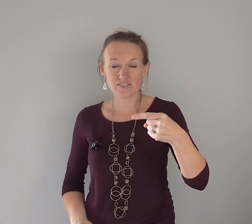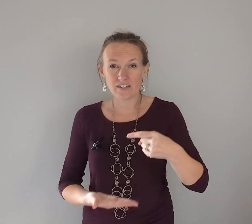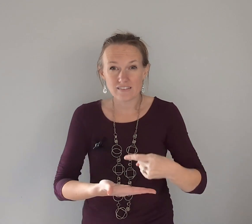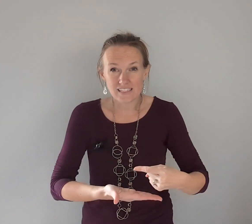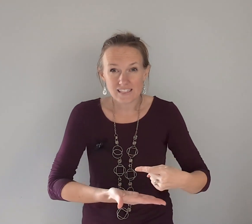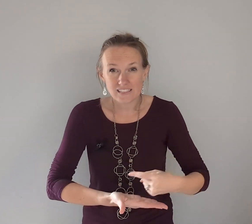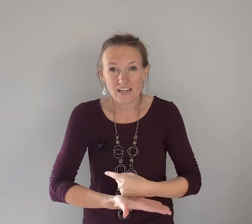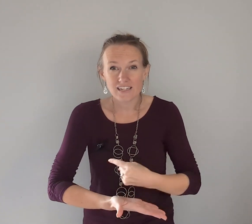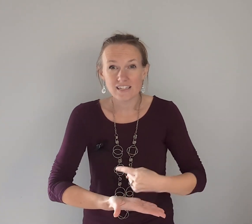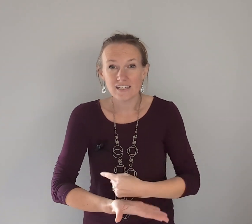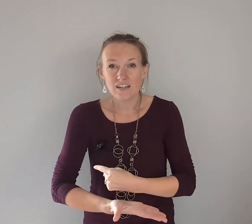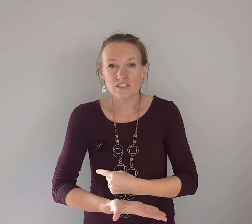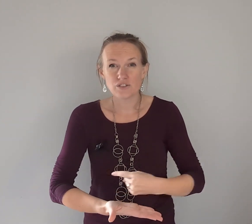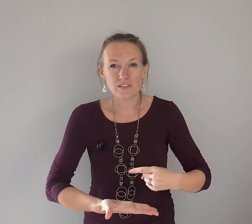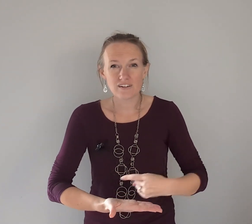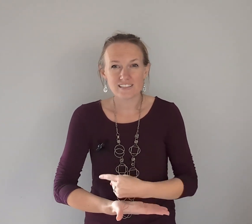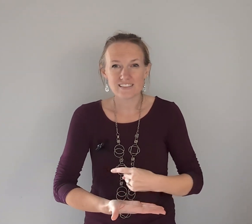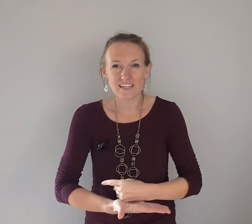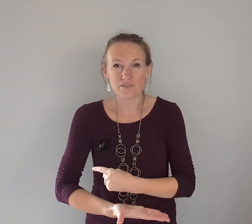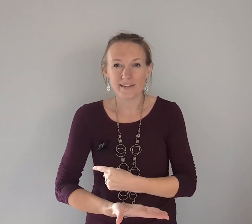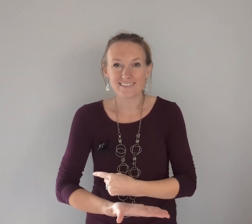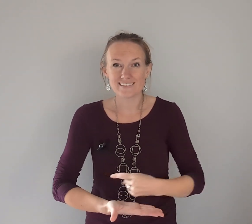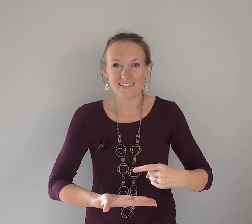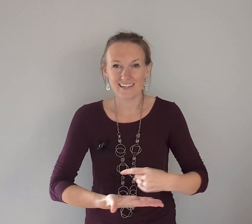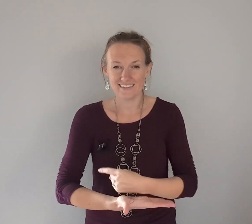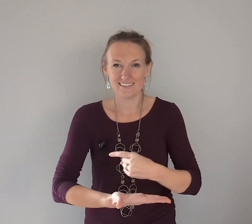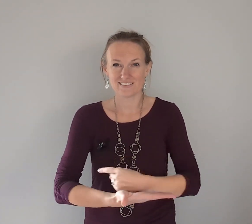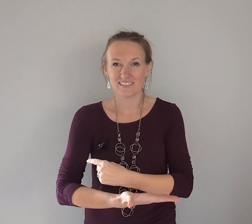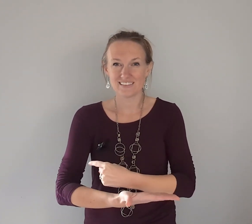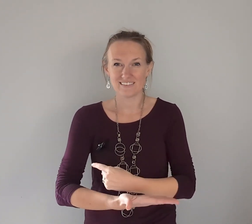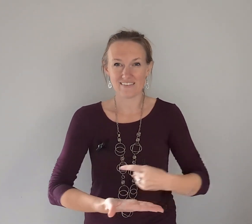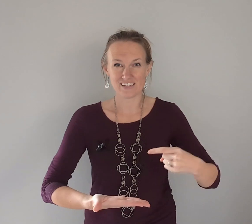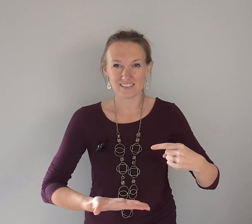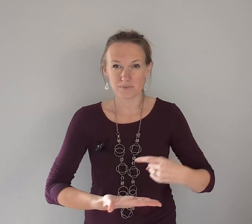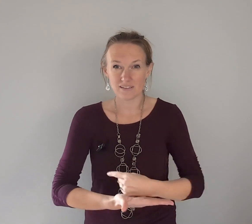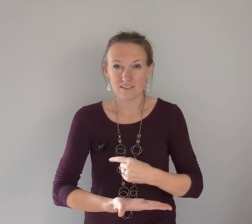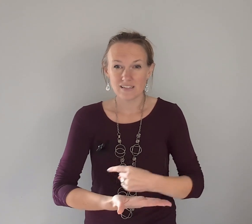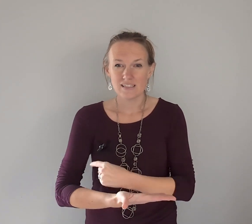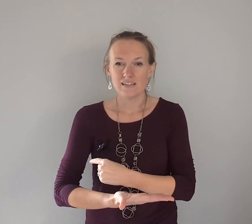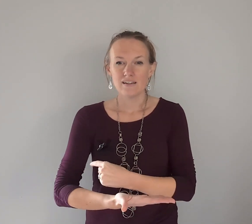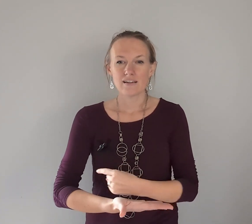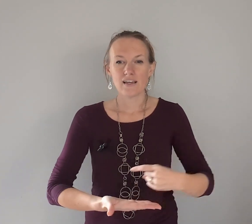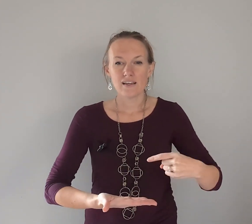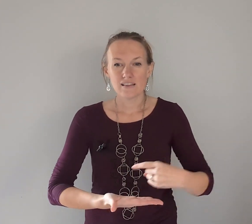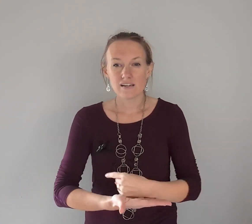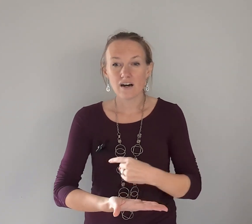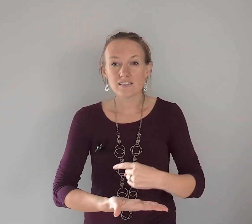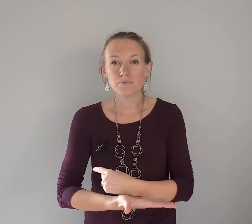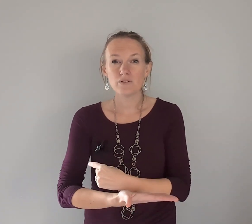finger out like this and you kind of shoot it across your hand twice. Okay, so we're going to do that for gospel. Okay, the